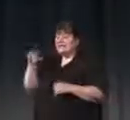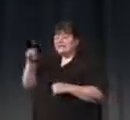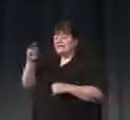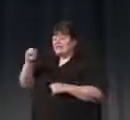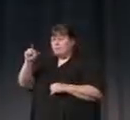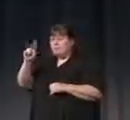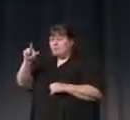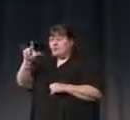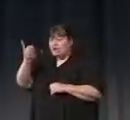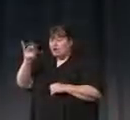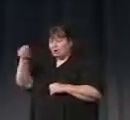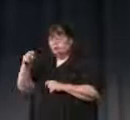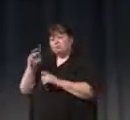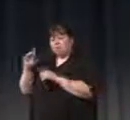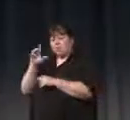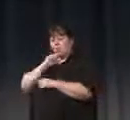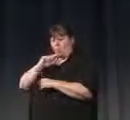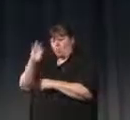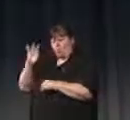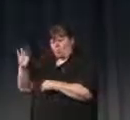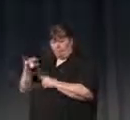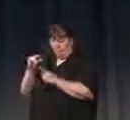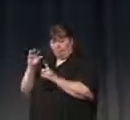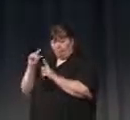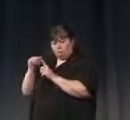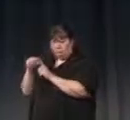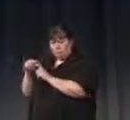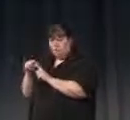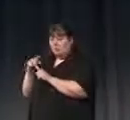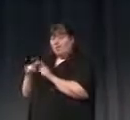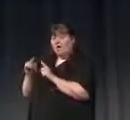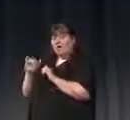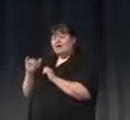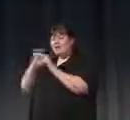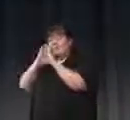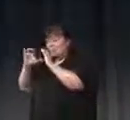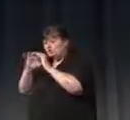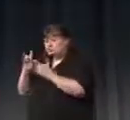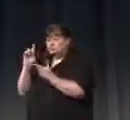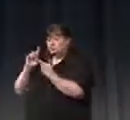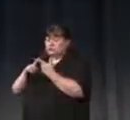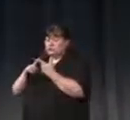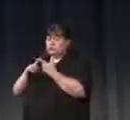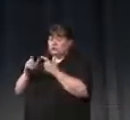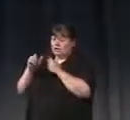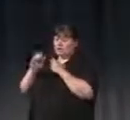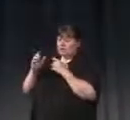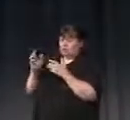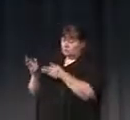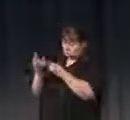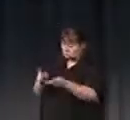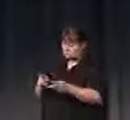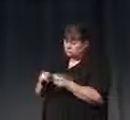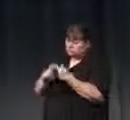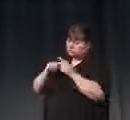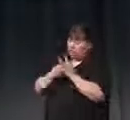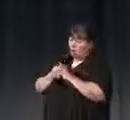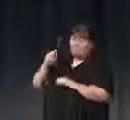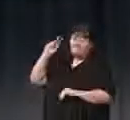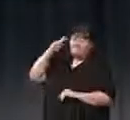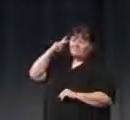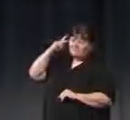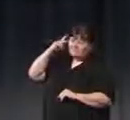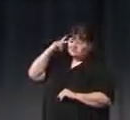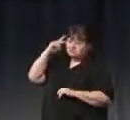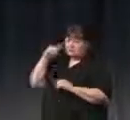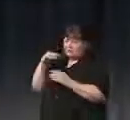old term, but its senses of transmission, communication, and control begin with phonetics, are directly